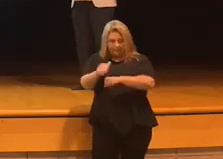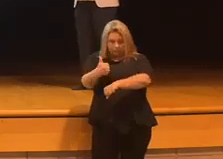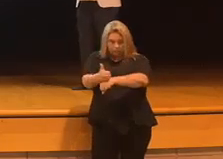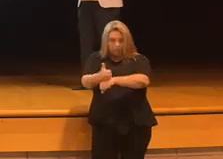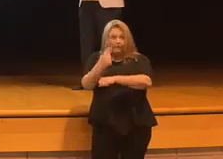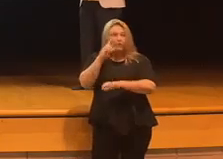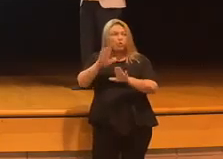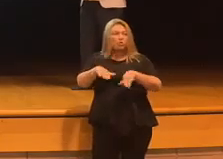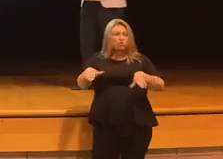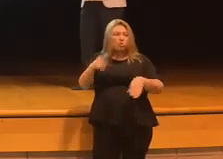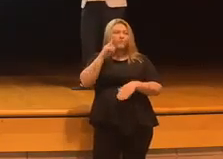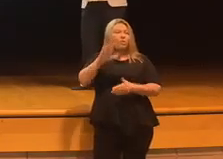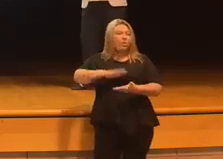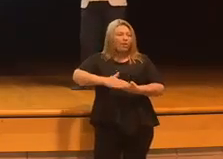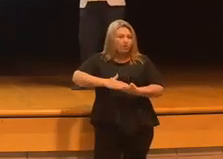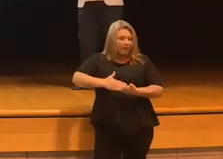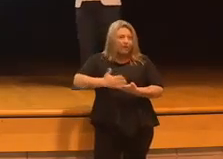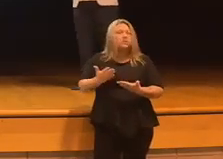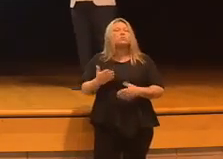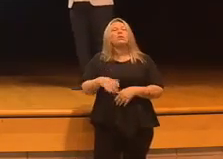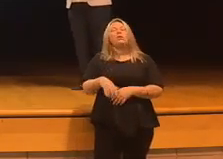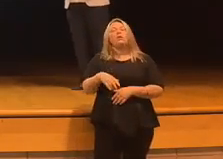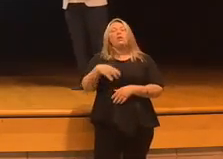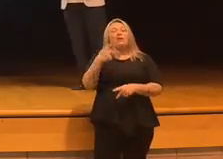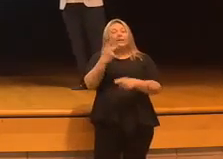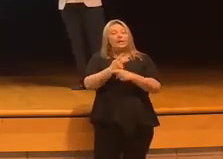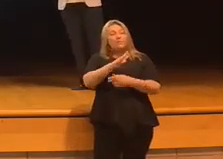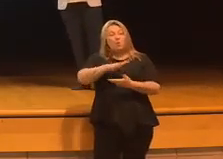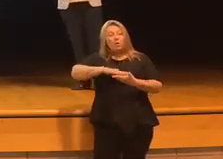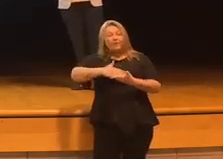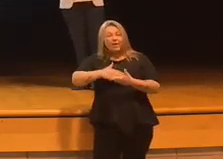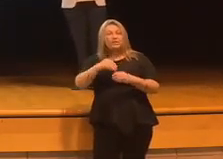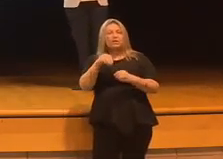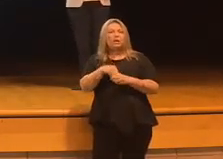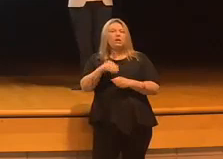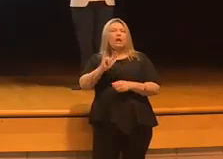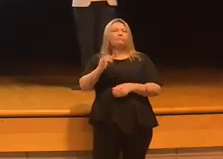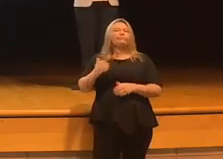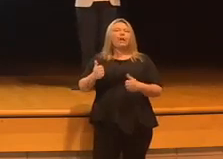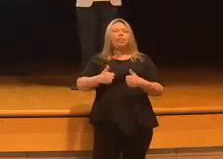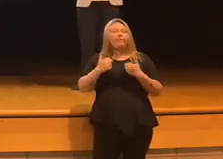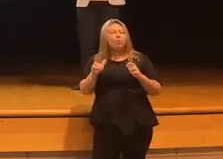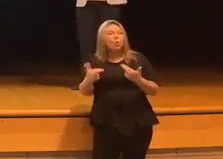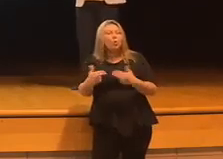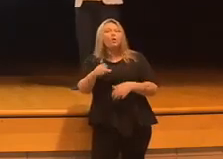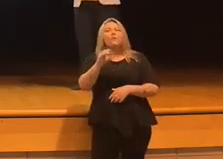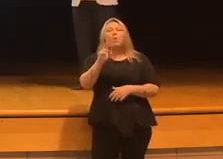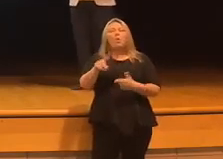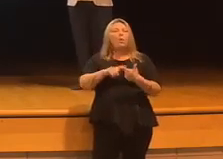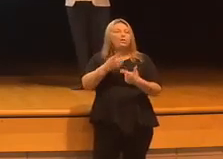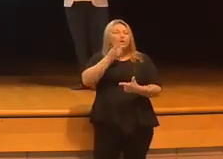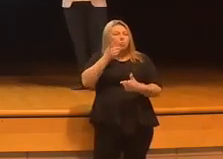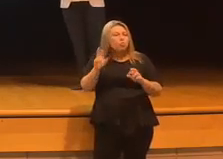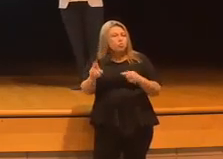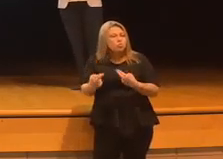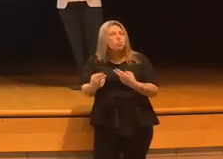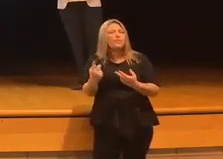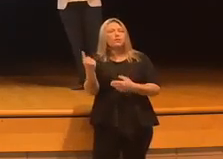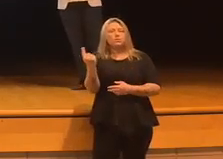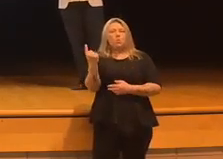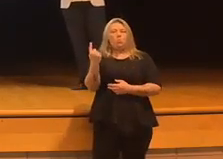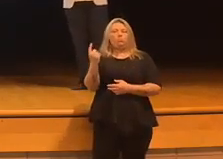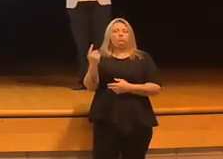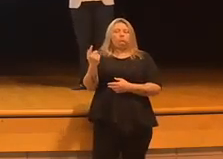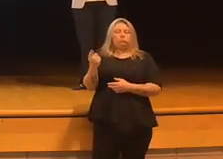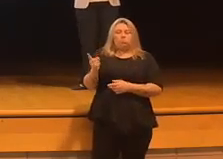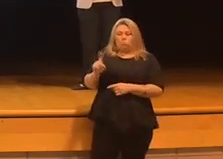on your child's device. Keep your devices in a common area, in a living room or in a dining room, somewhere